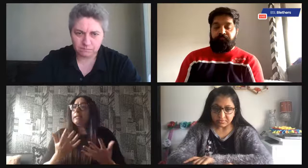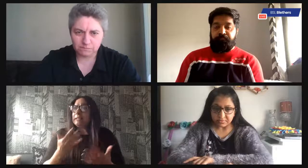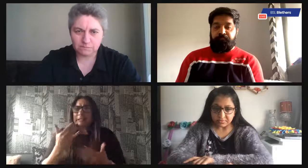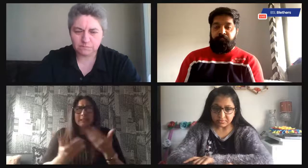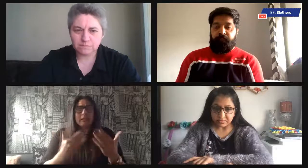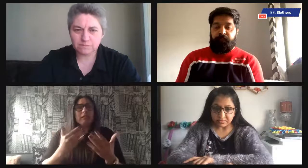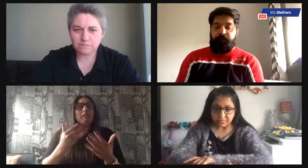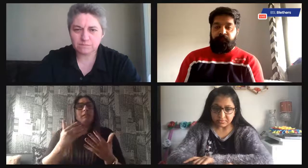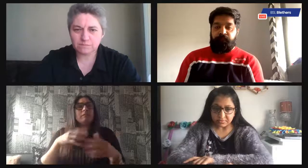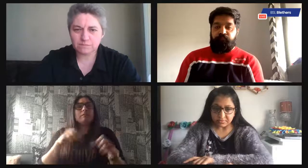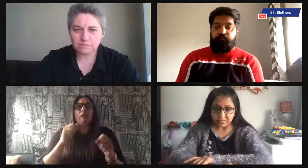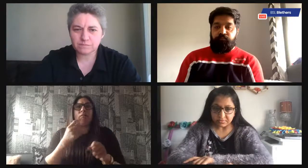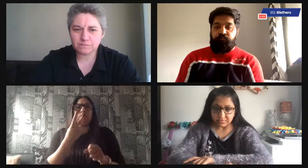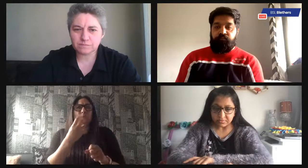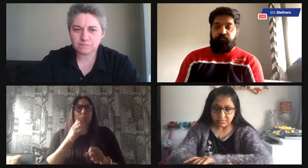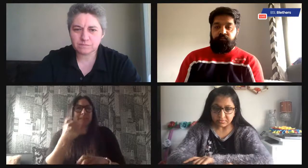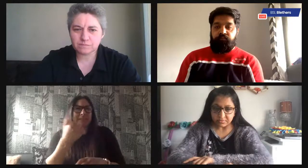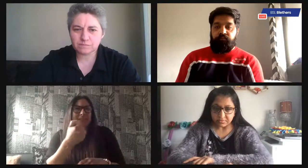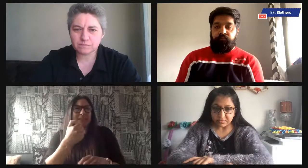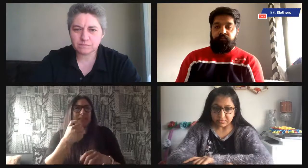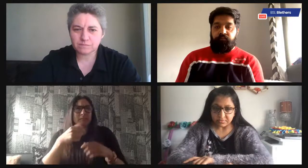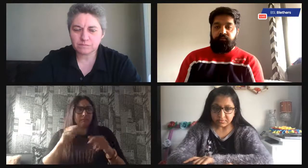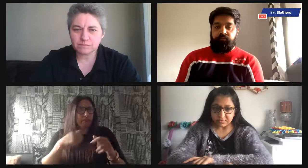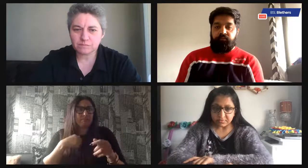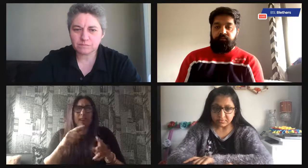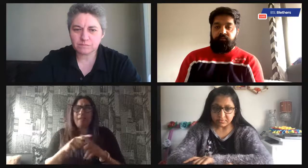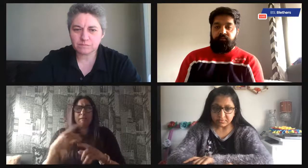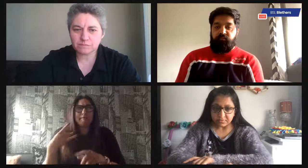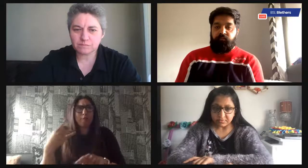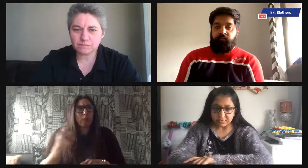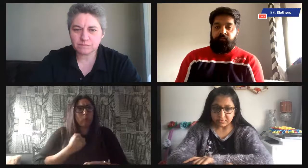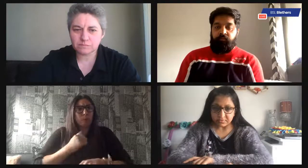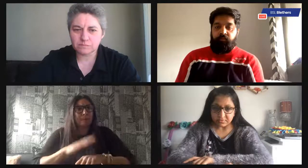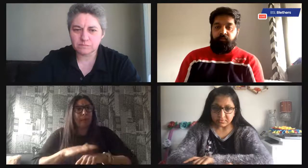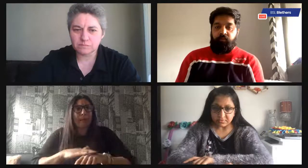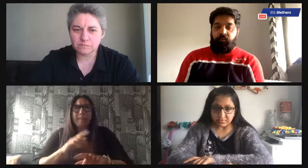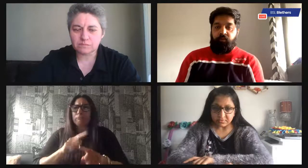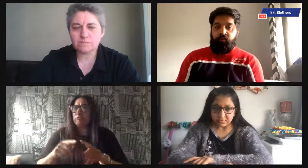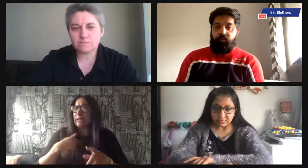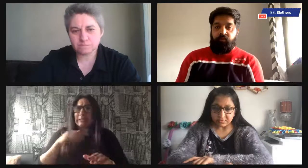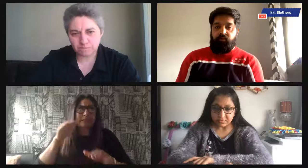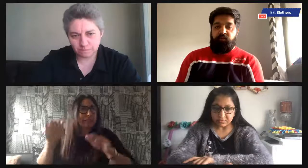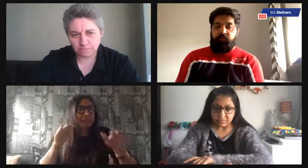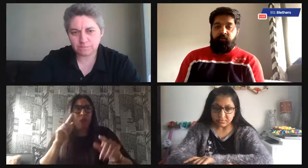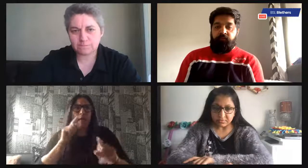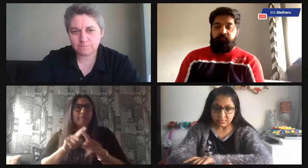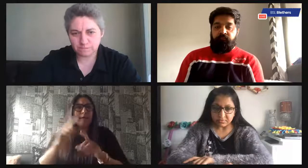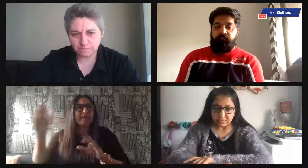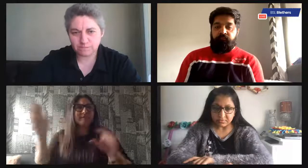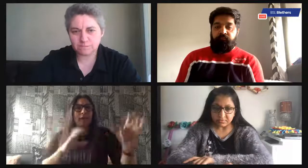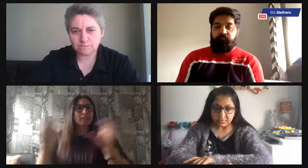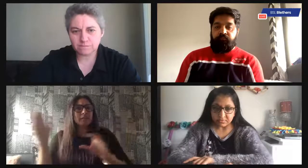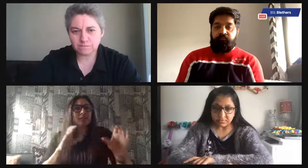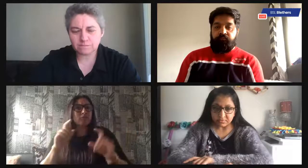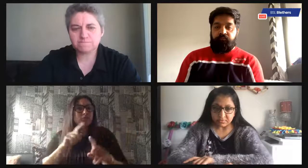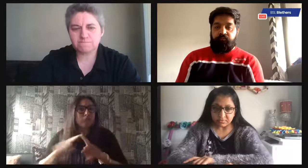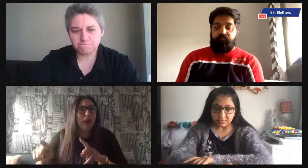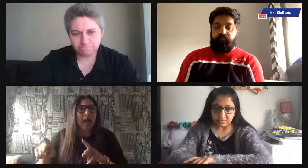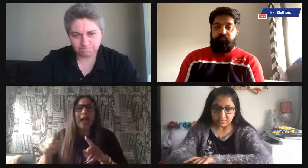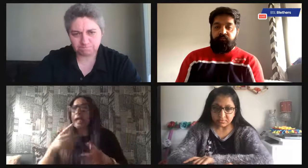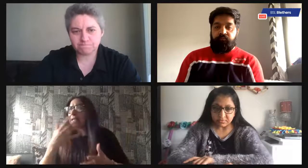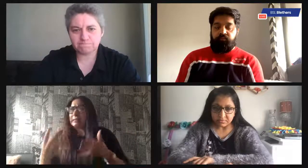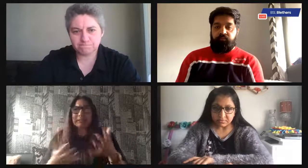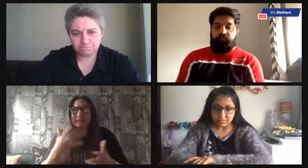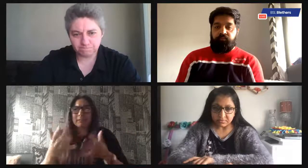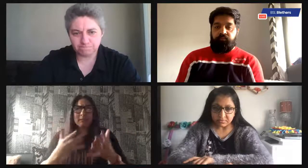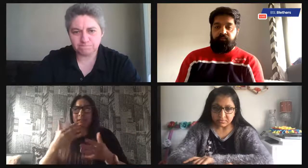couldn't leave this service. It wasn't just double barriers; this was triple barriers that people were